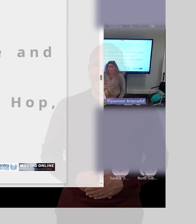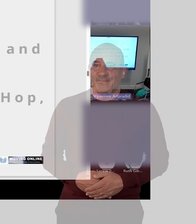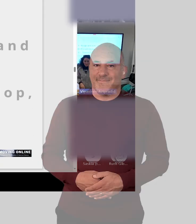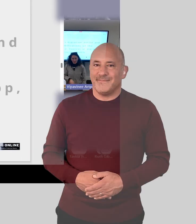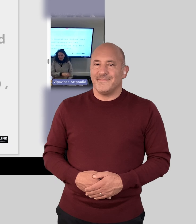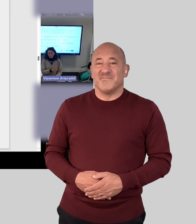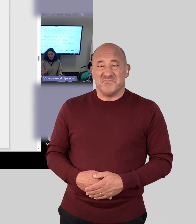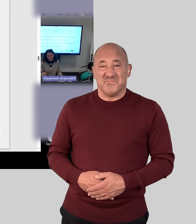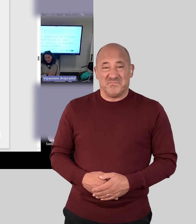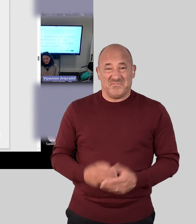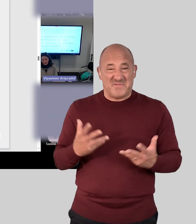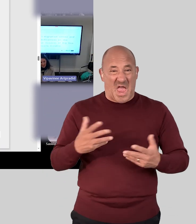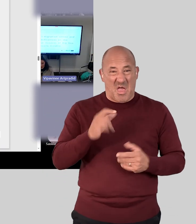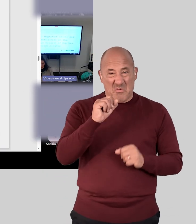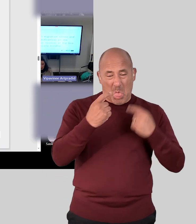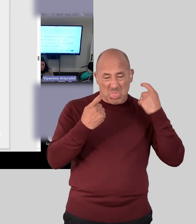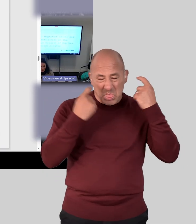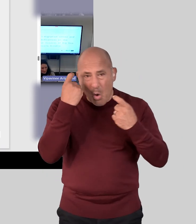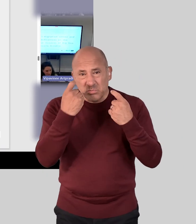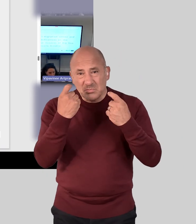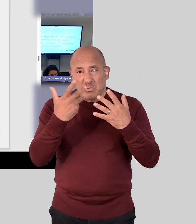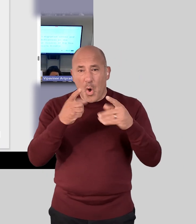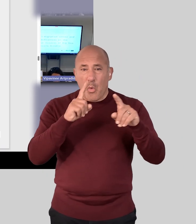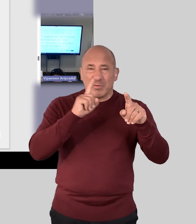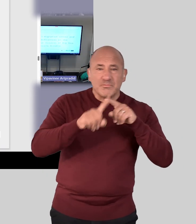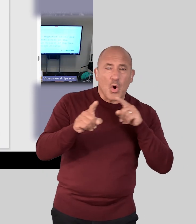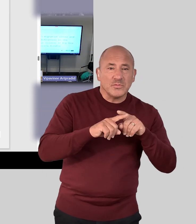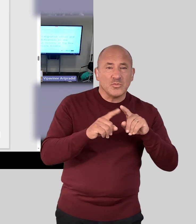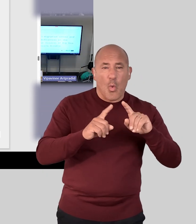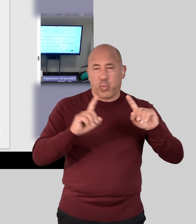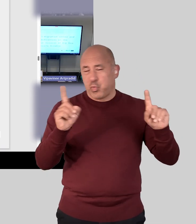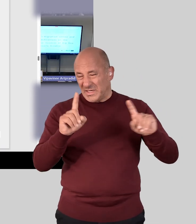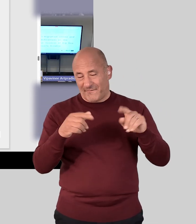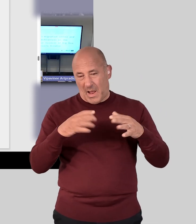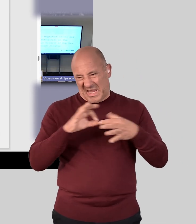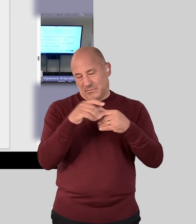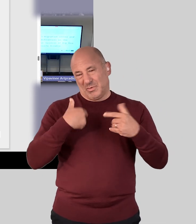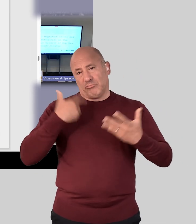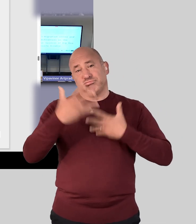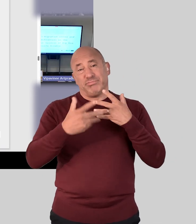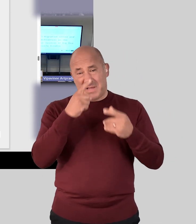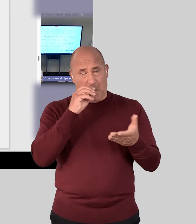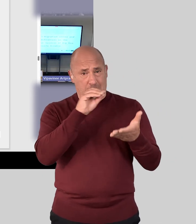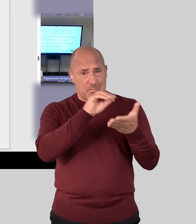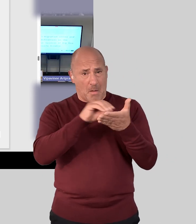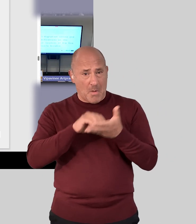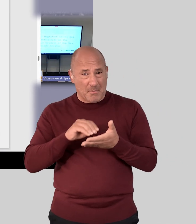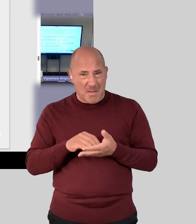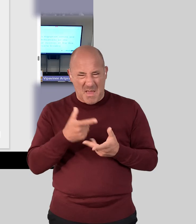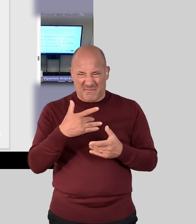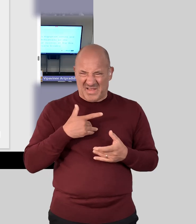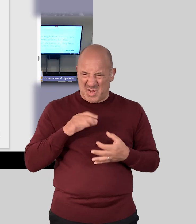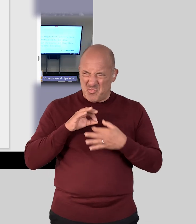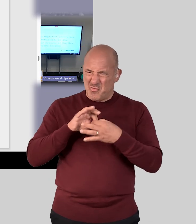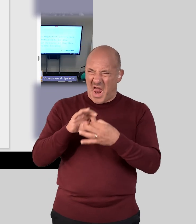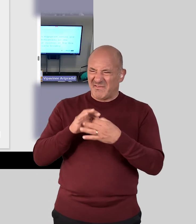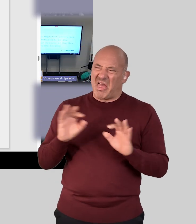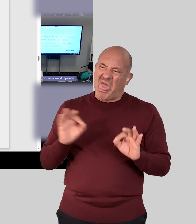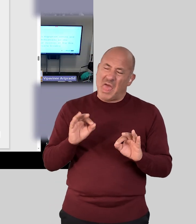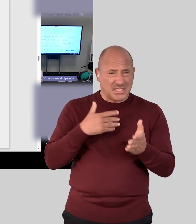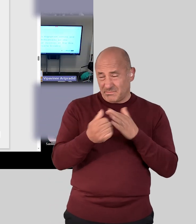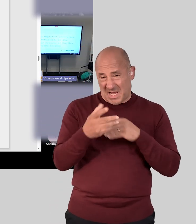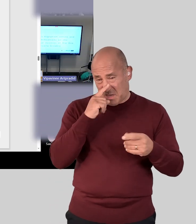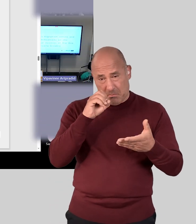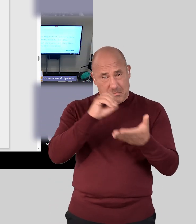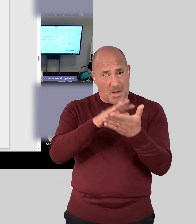But yeah, just take the time to write any thoughts, any responses you have to anything that we've said, or just things that it's just made you think